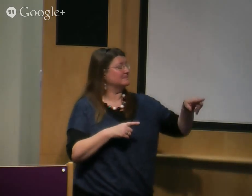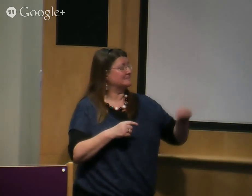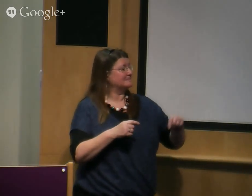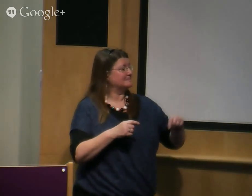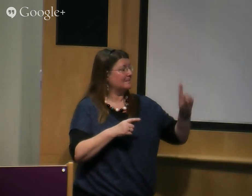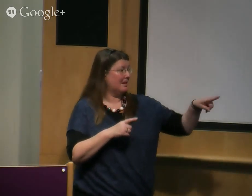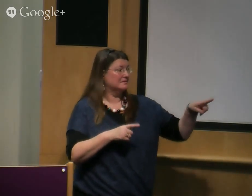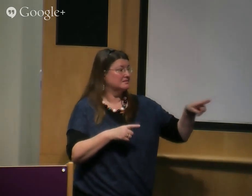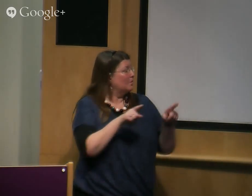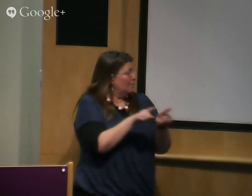regardless of it.